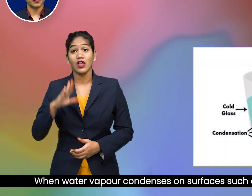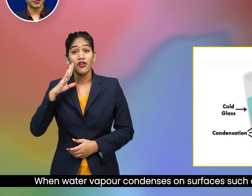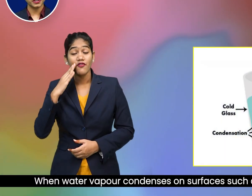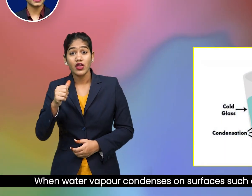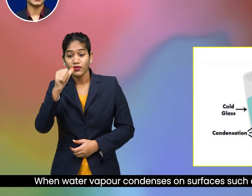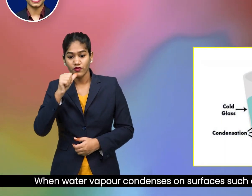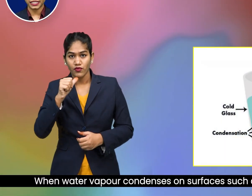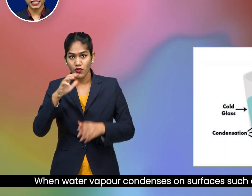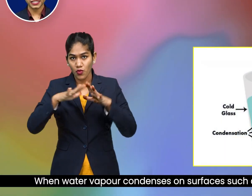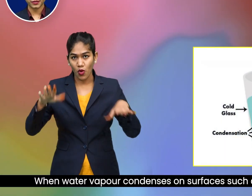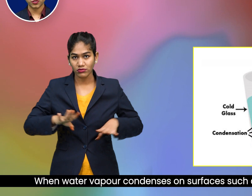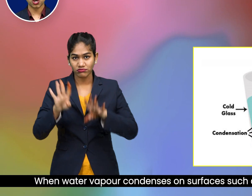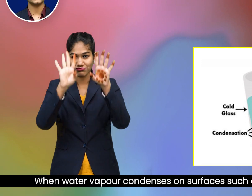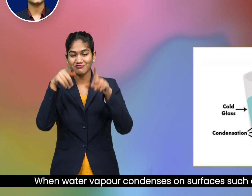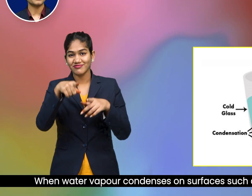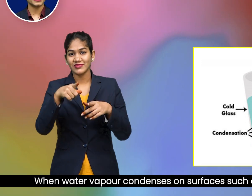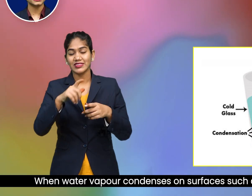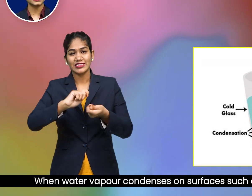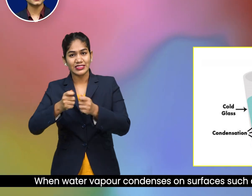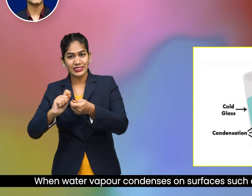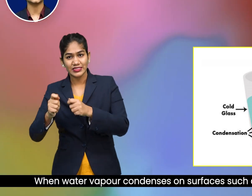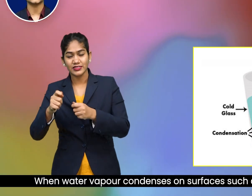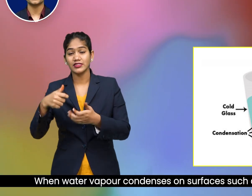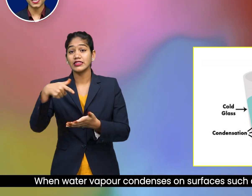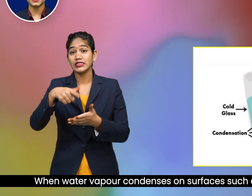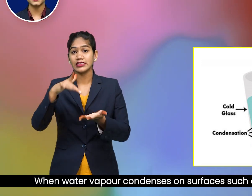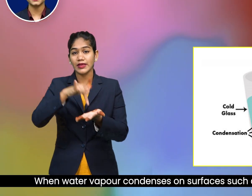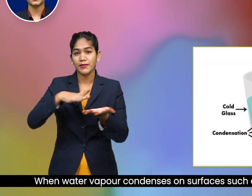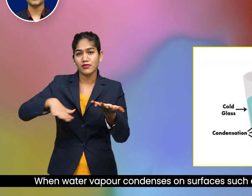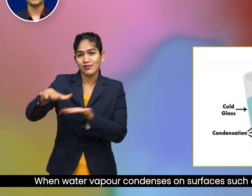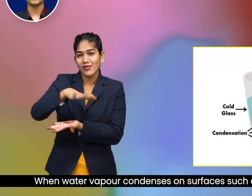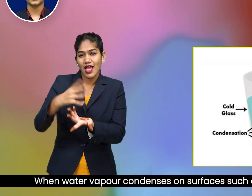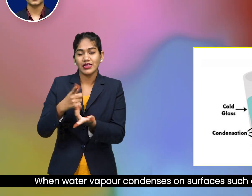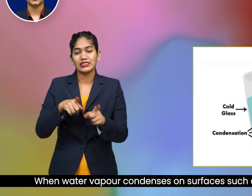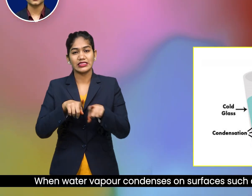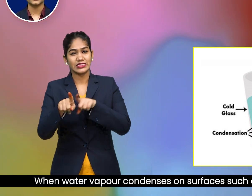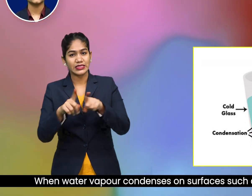When water vapor condenses on surfaces such as plants,